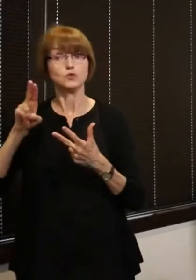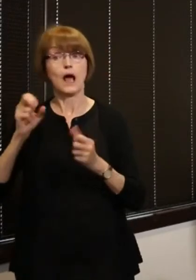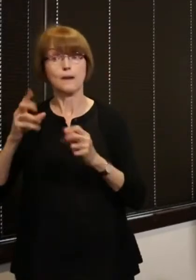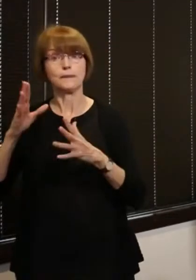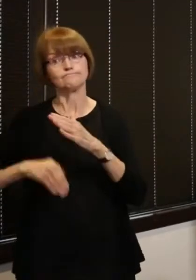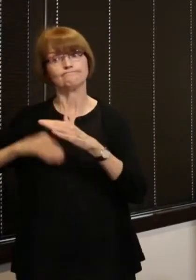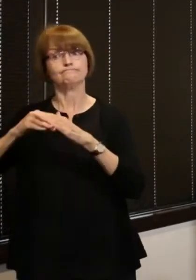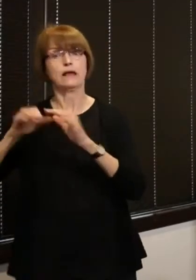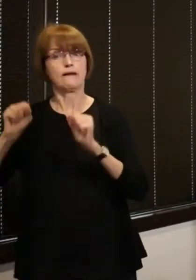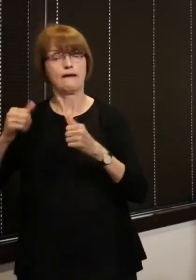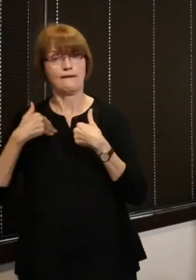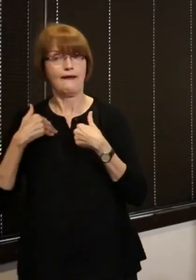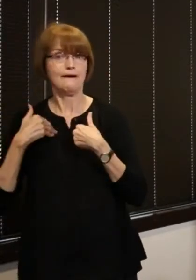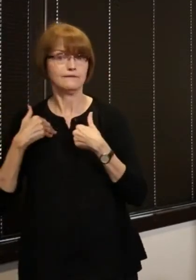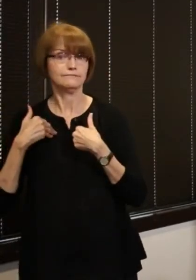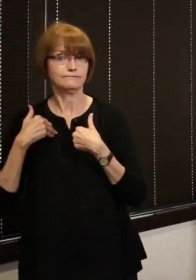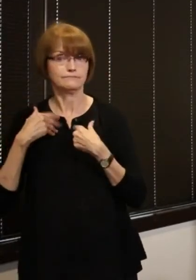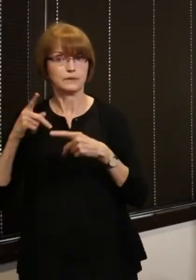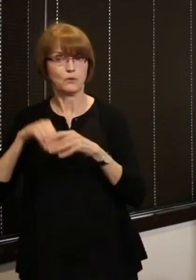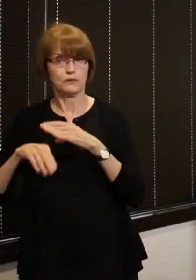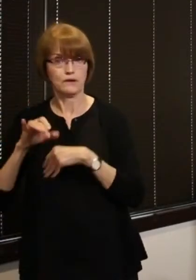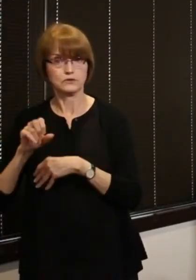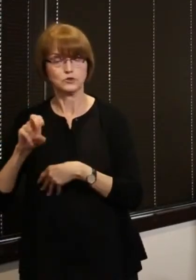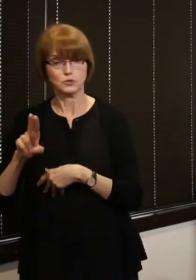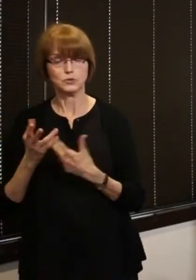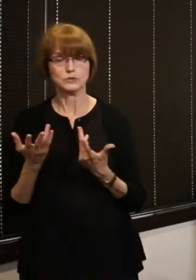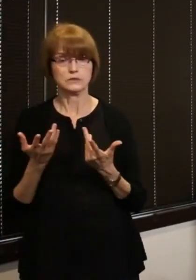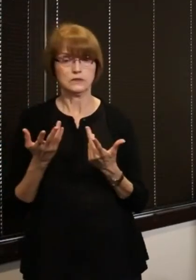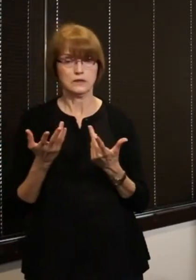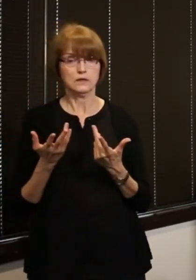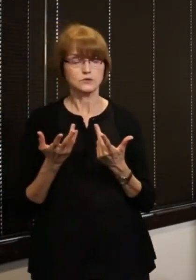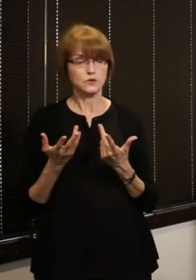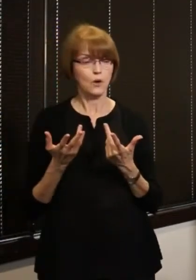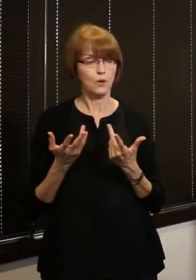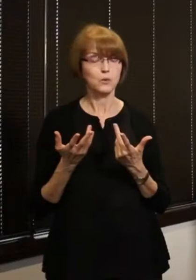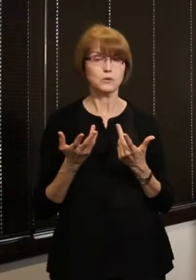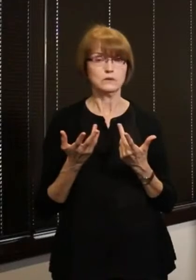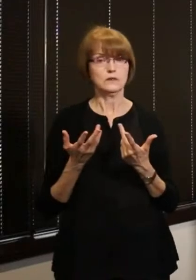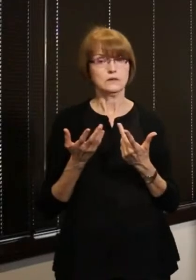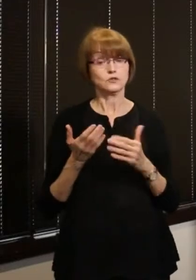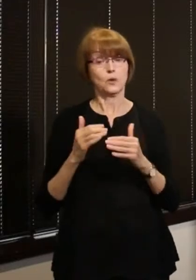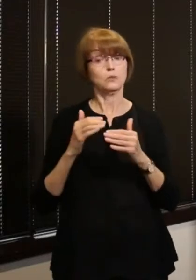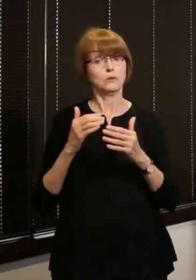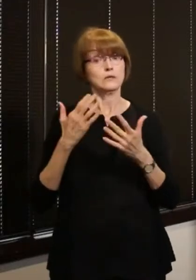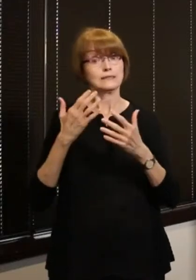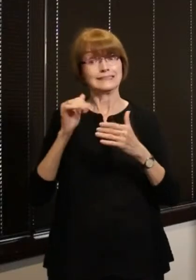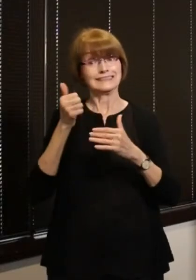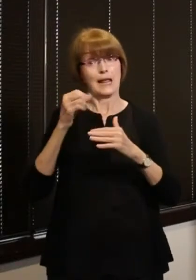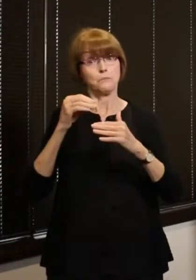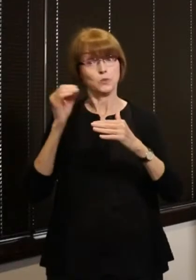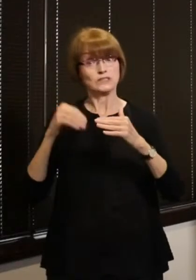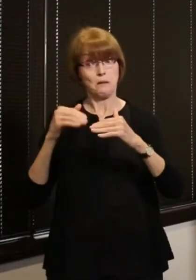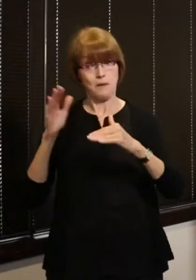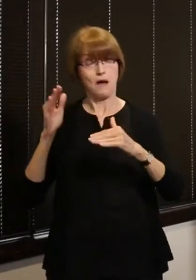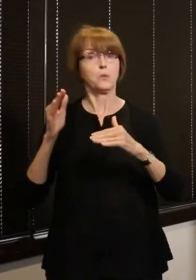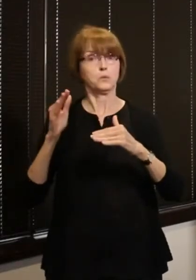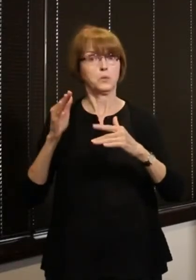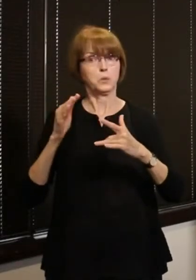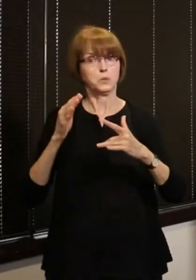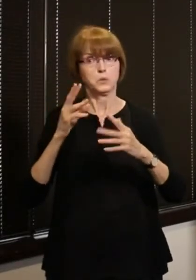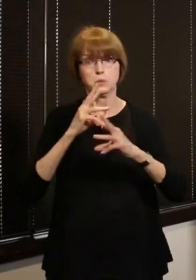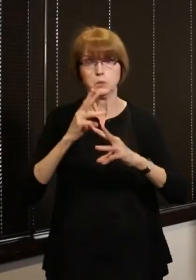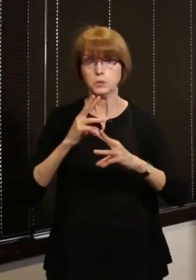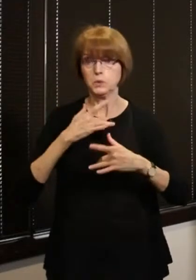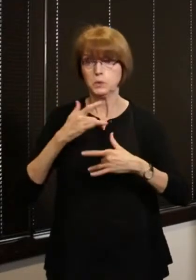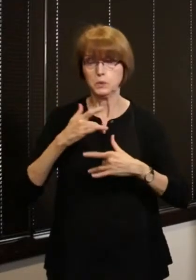10% before we start getting into that concerning area. And both of them remain below that 10% area. And so as you can see,